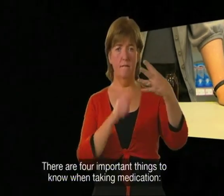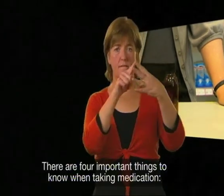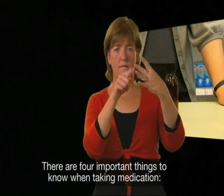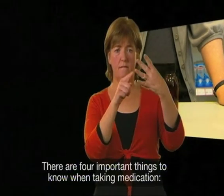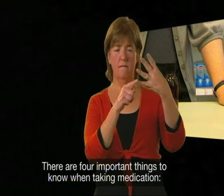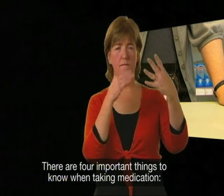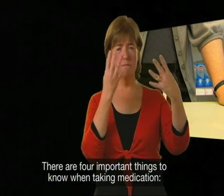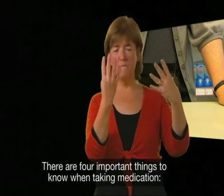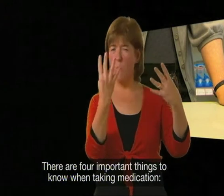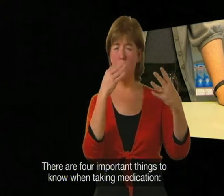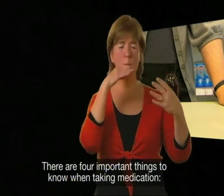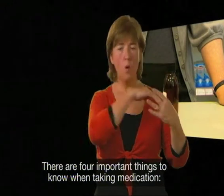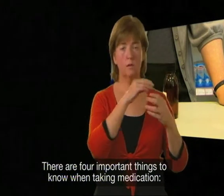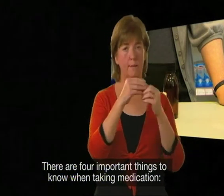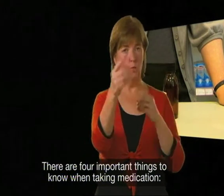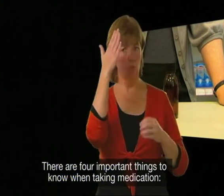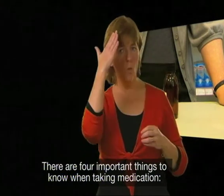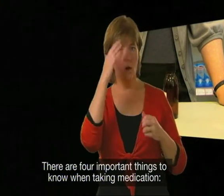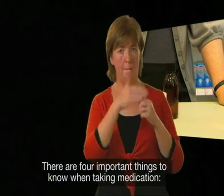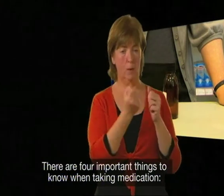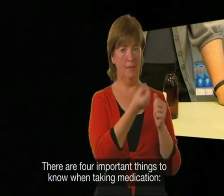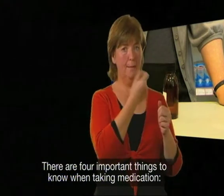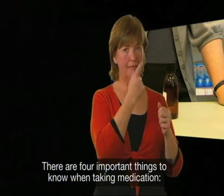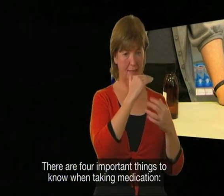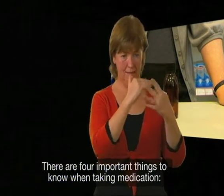There are four important things to know when taking medication.